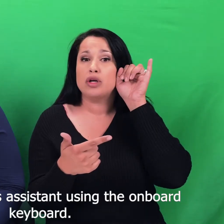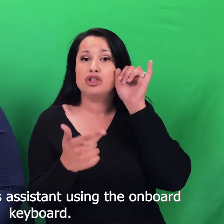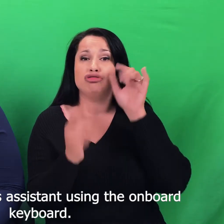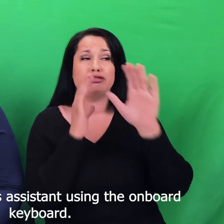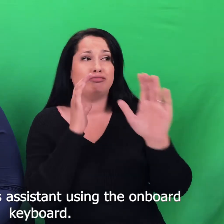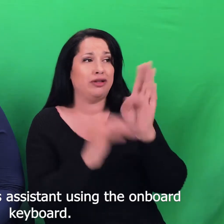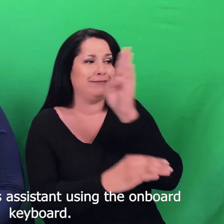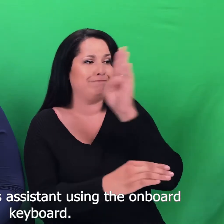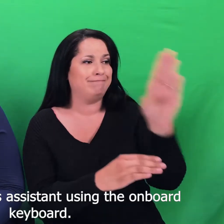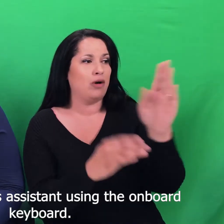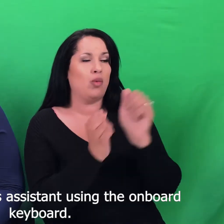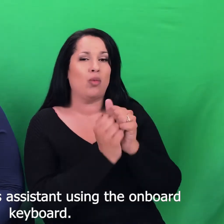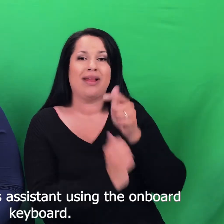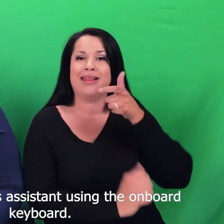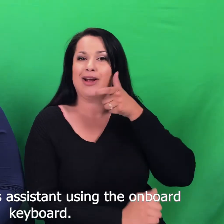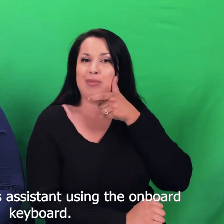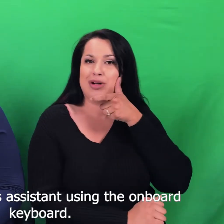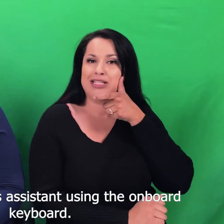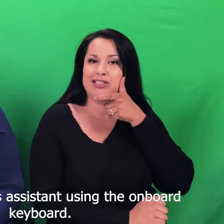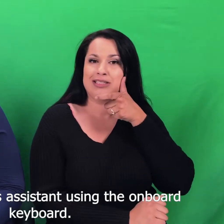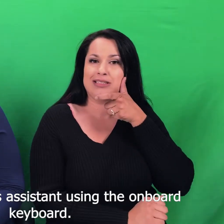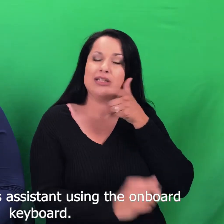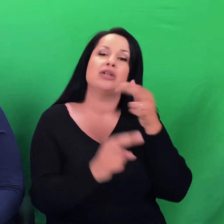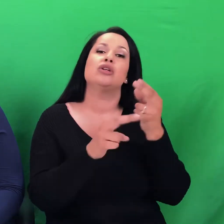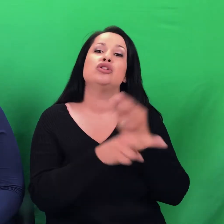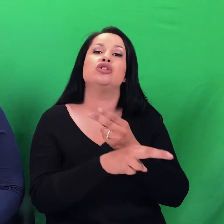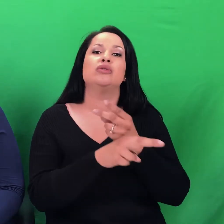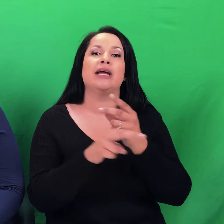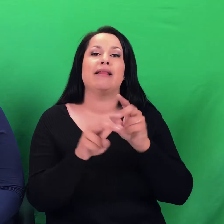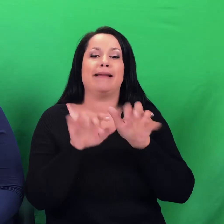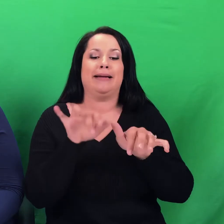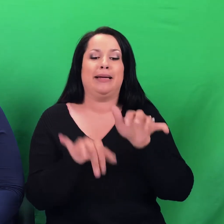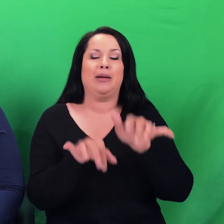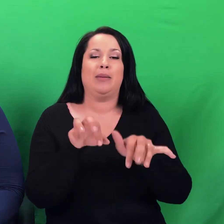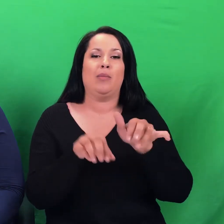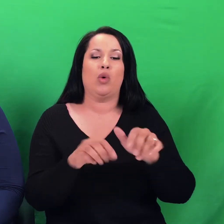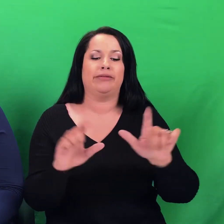communications assistant using the onboard keyboard.